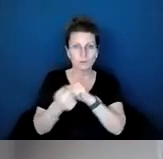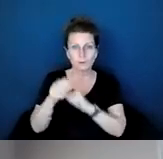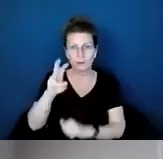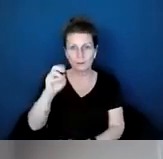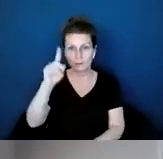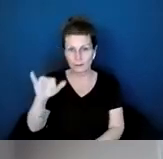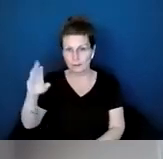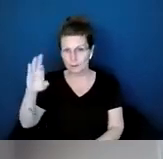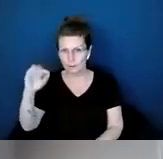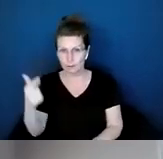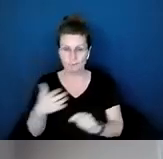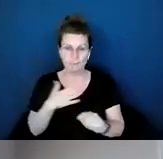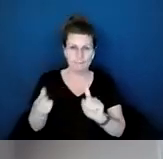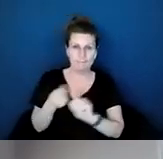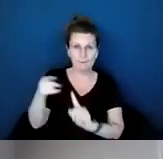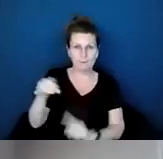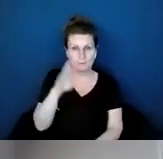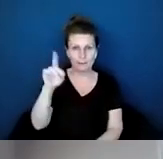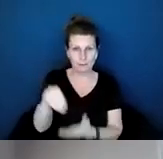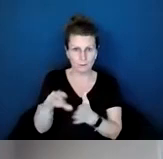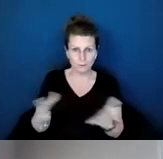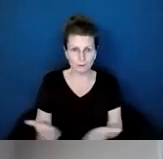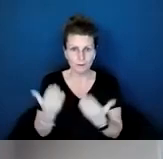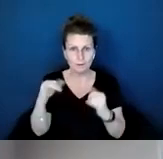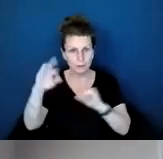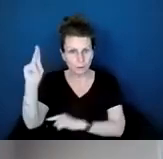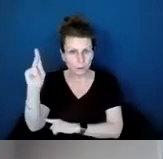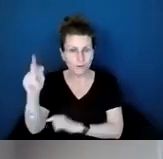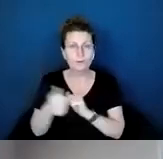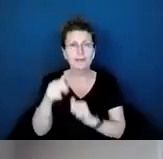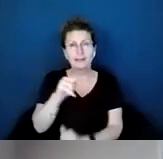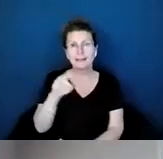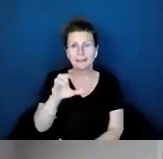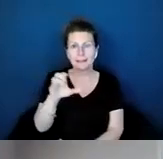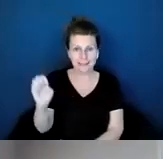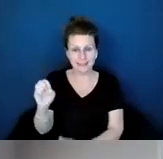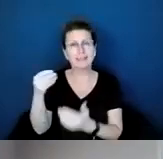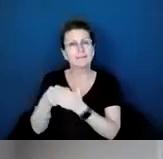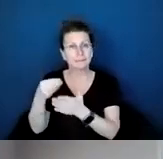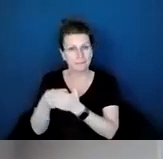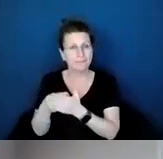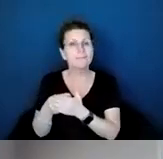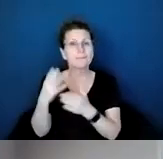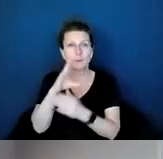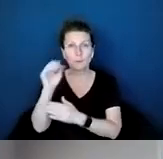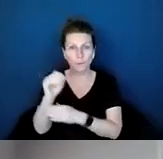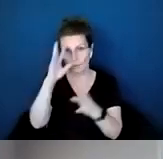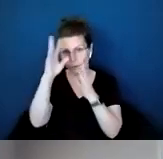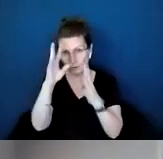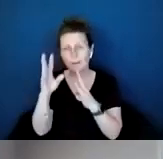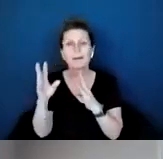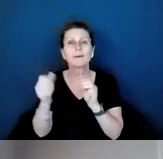student here at York, with NCE funding to co-create with partners and